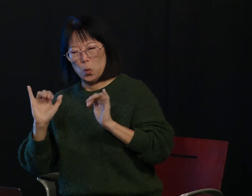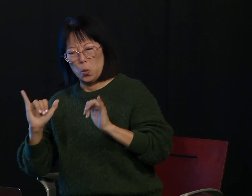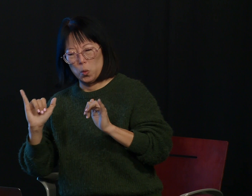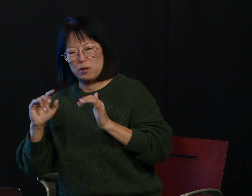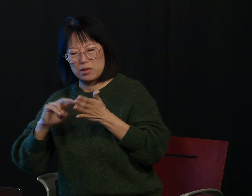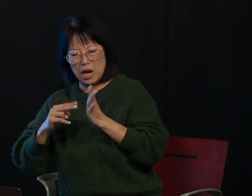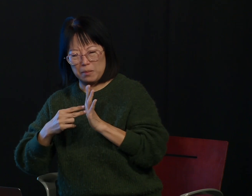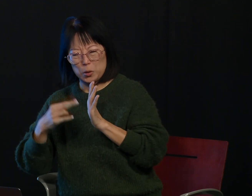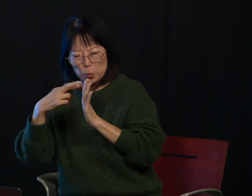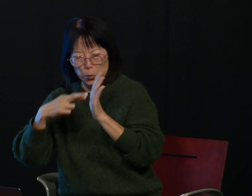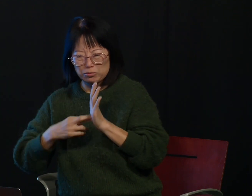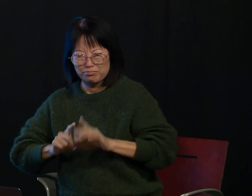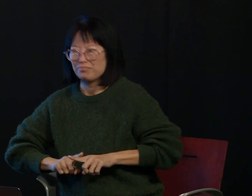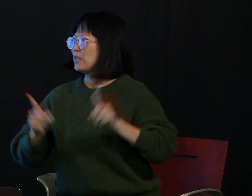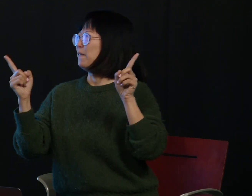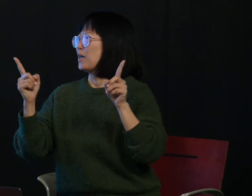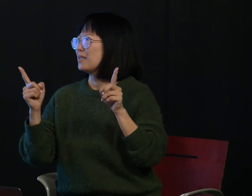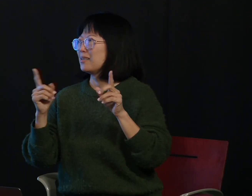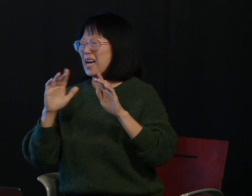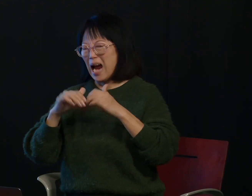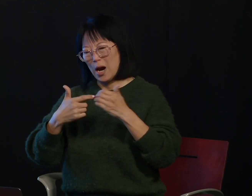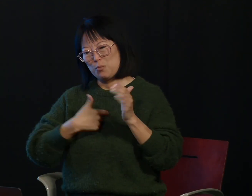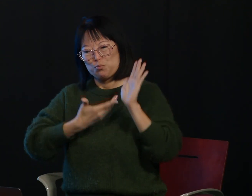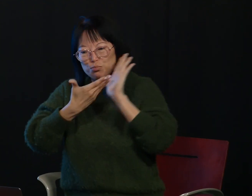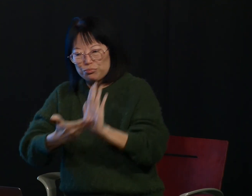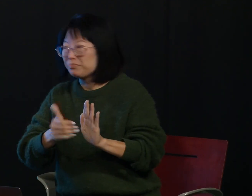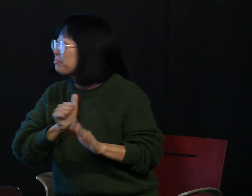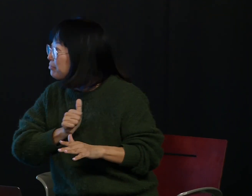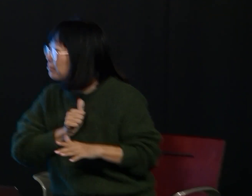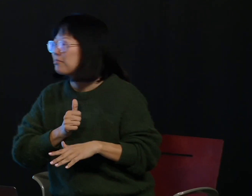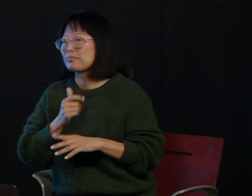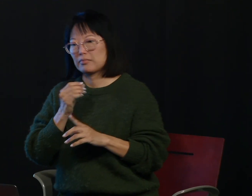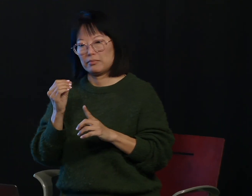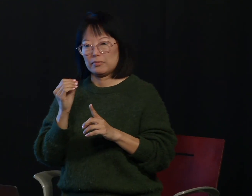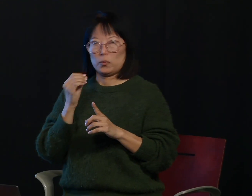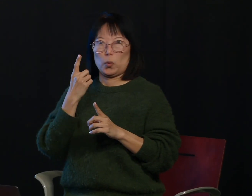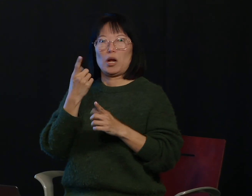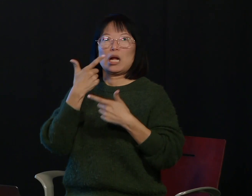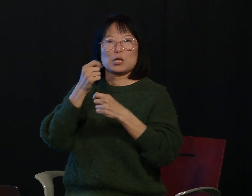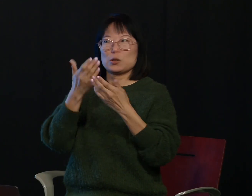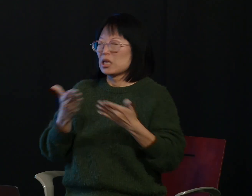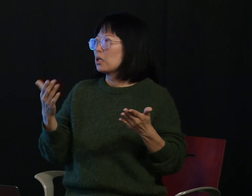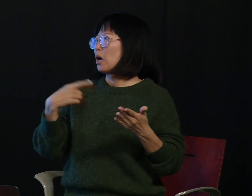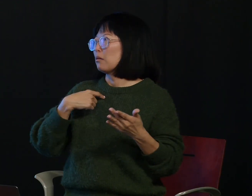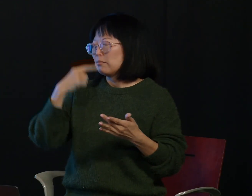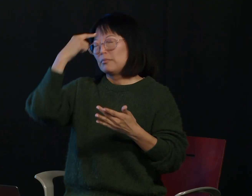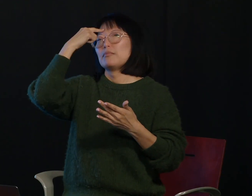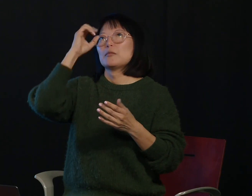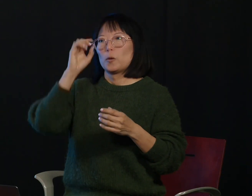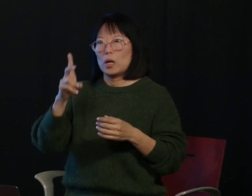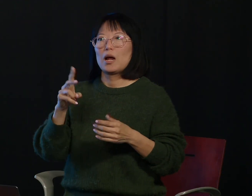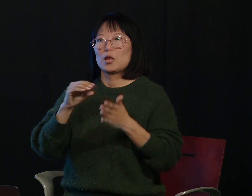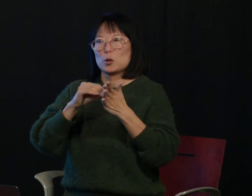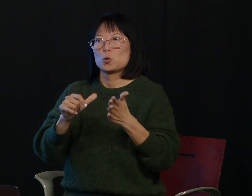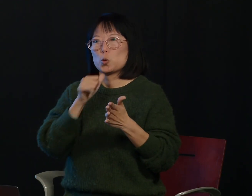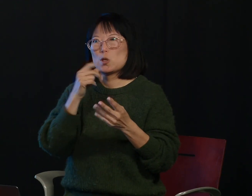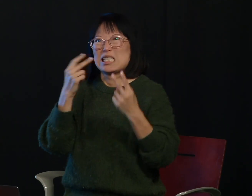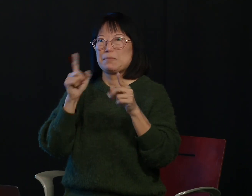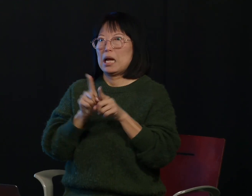Professorhood is very different. The rules are different, how I present myself. One interesting thing that comes to mind is students don't see me